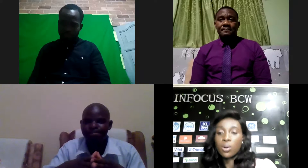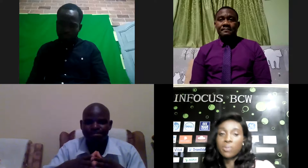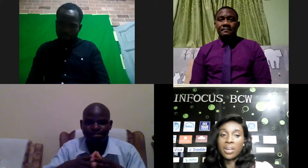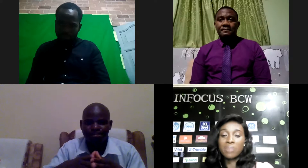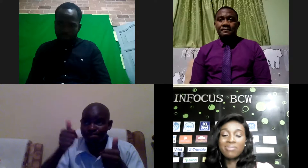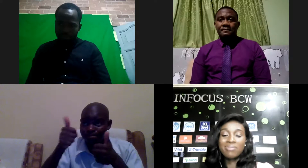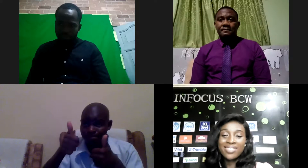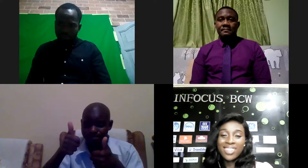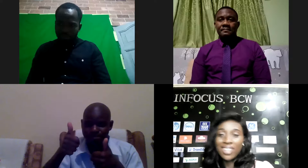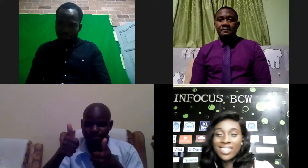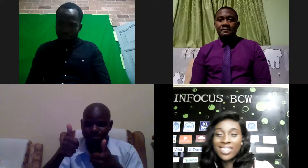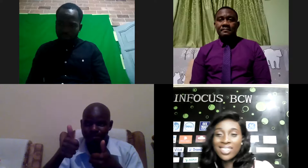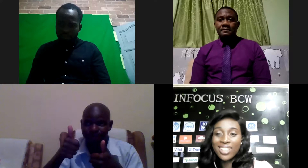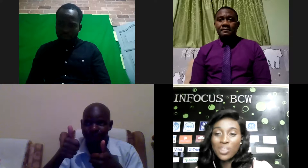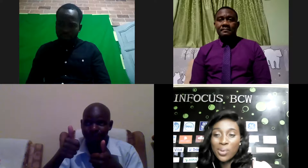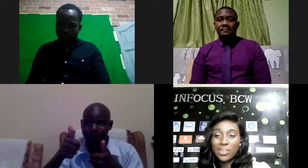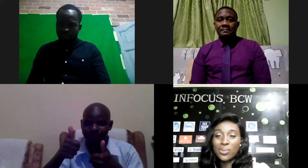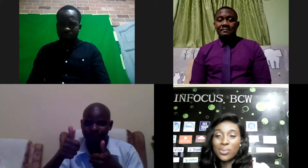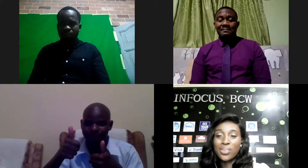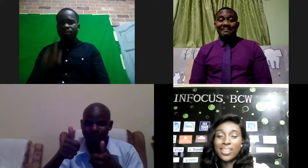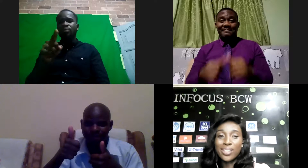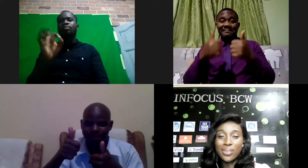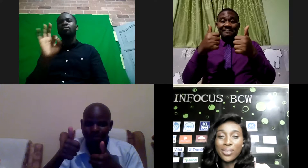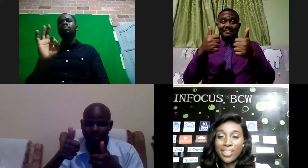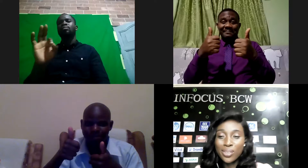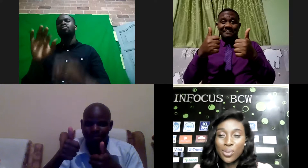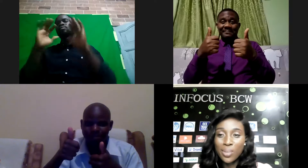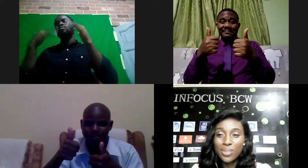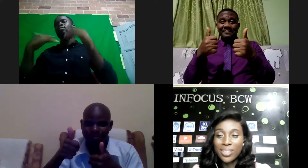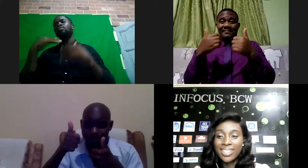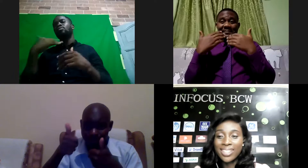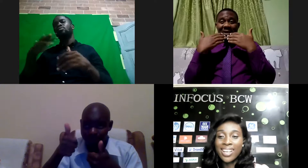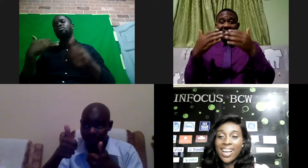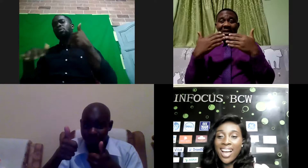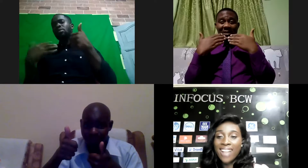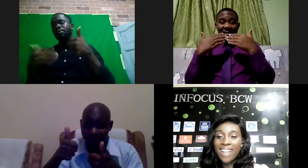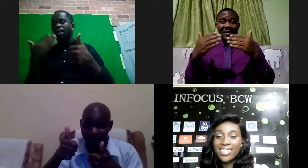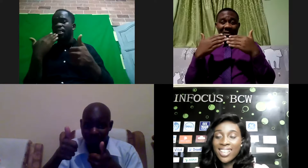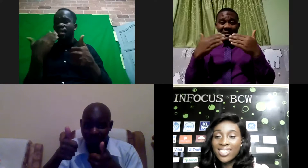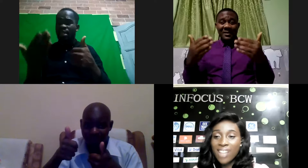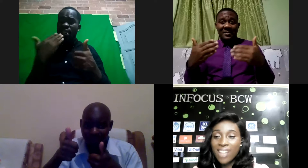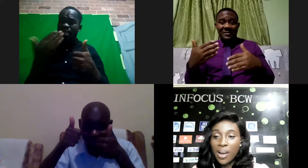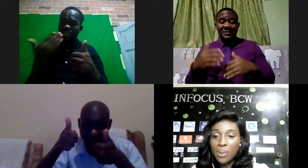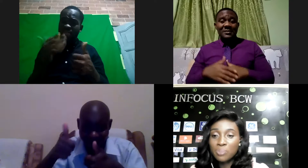Oh, okay. That's so wonderful. Thank you so much for the